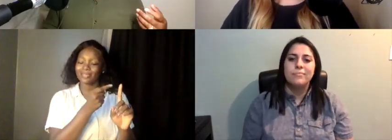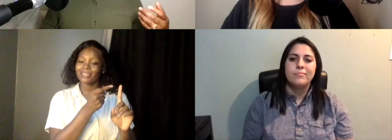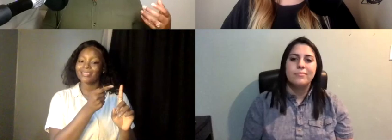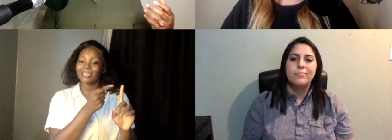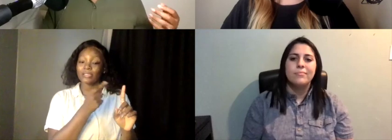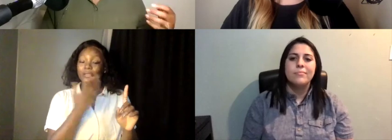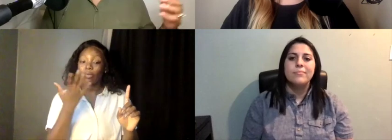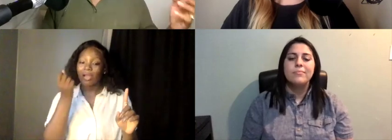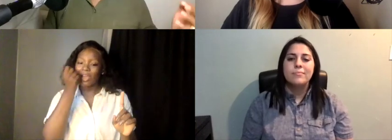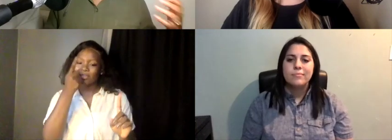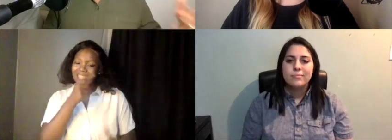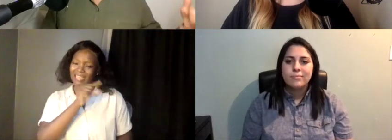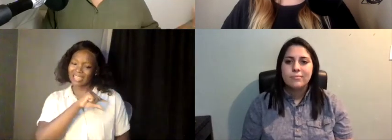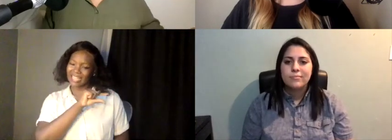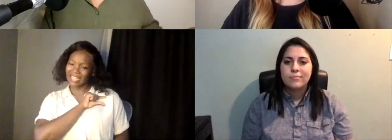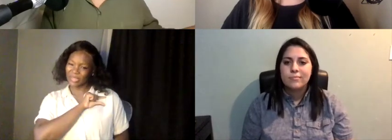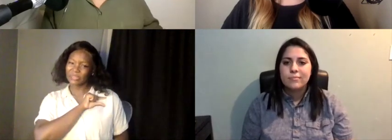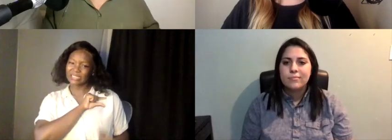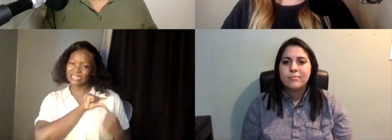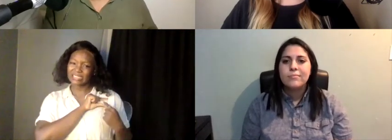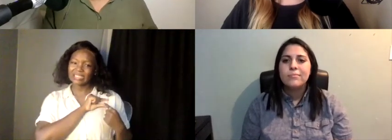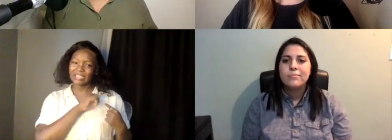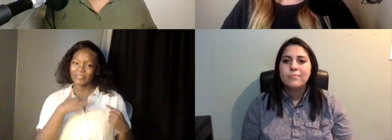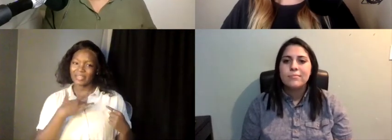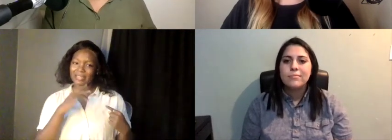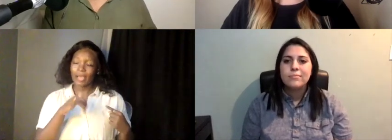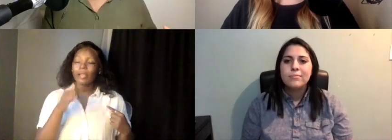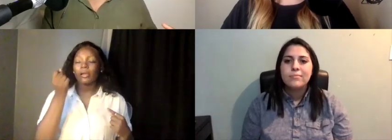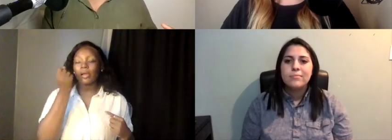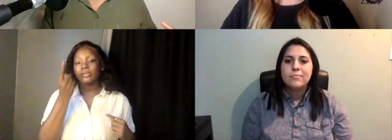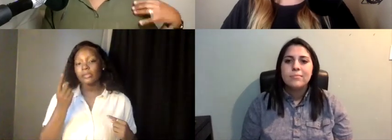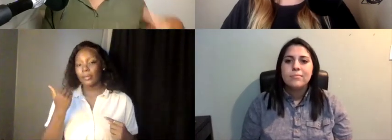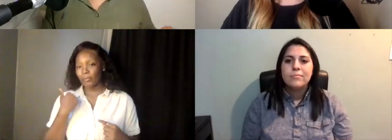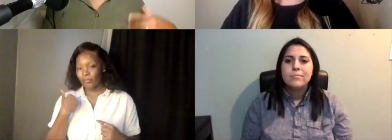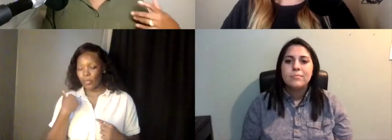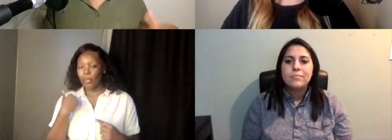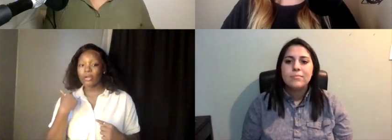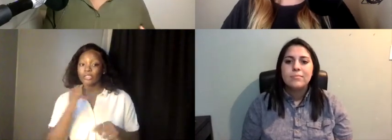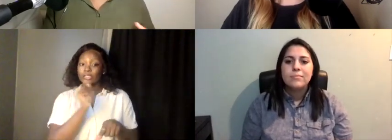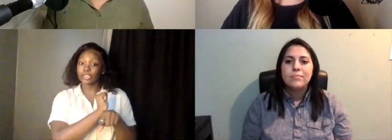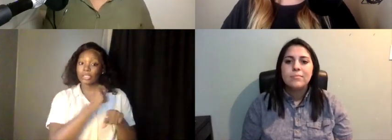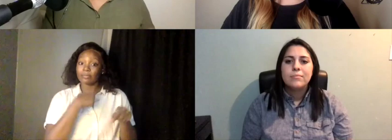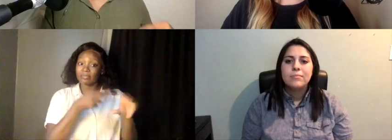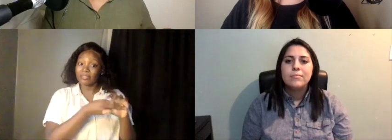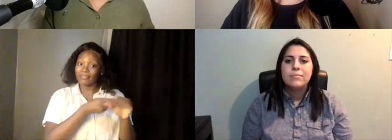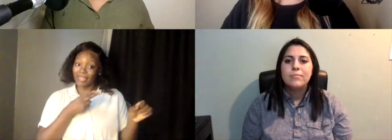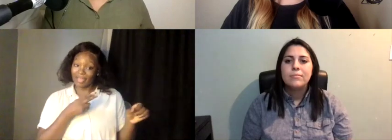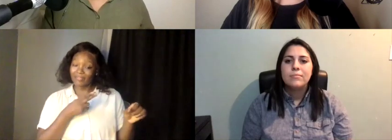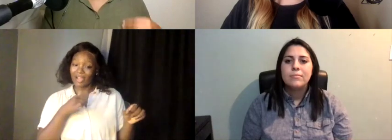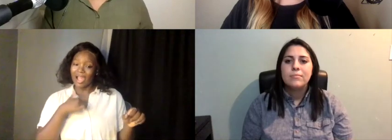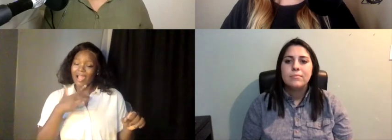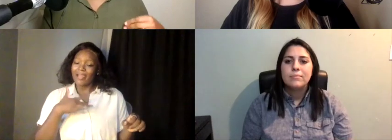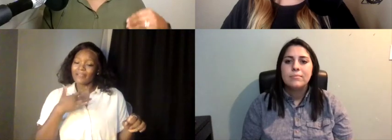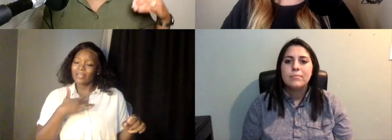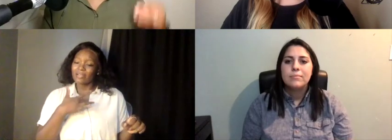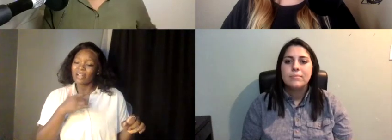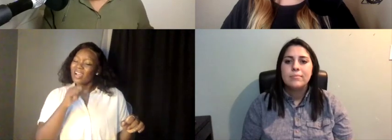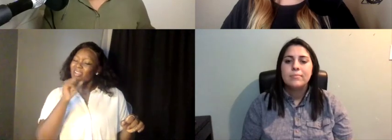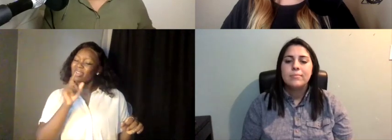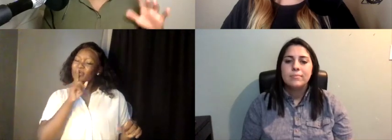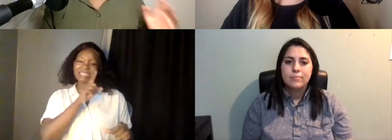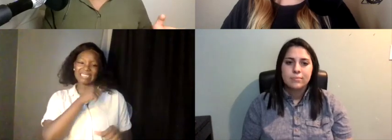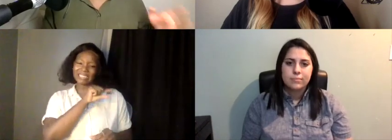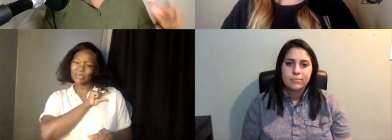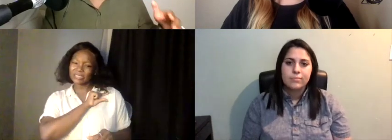as if, like, I have left jobs where I felt not necessarily guilt. I don't think I've ever left a job feeling necessarily